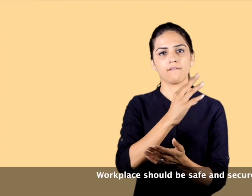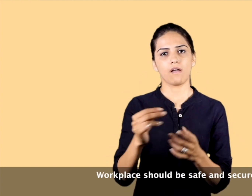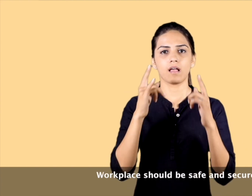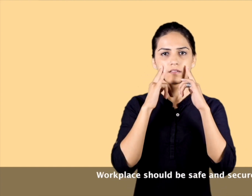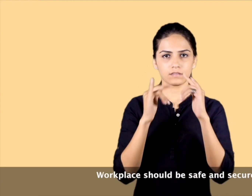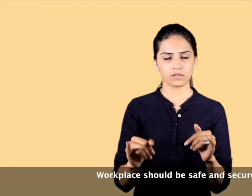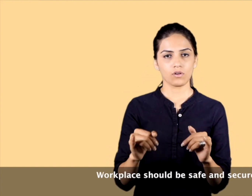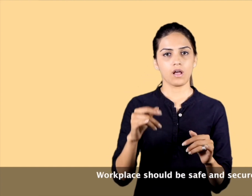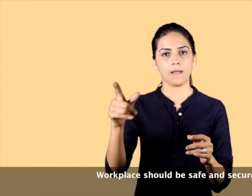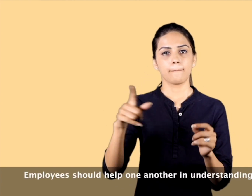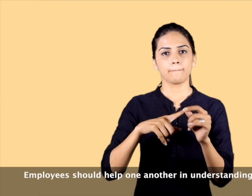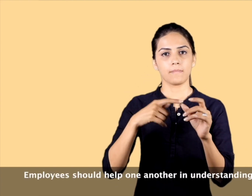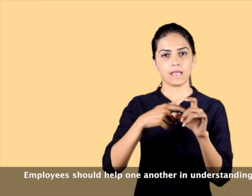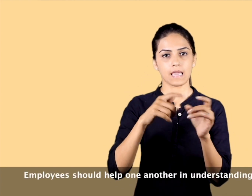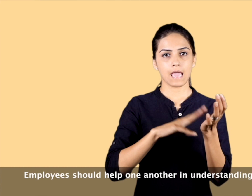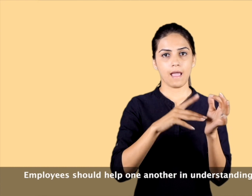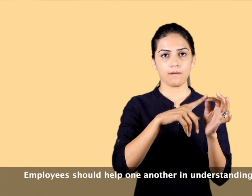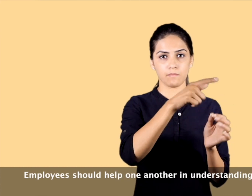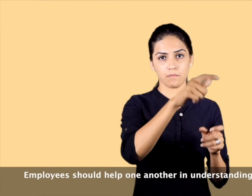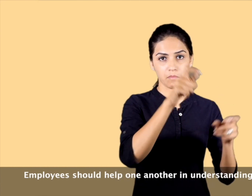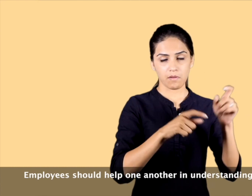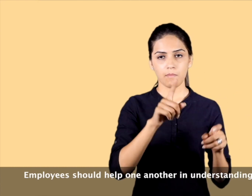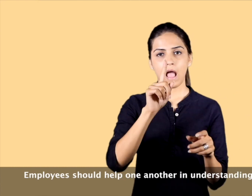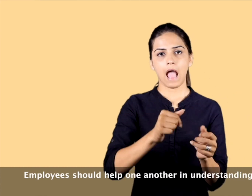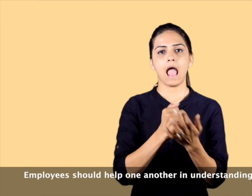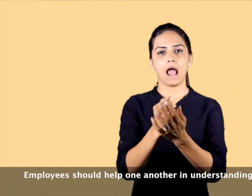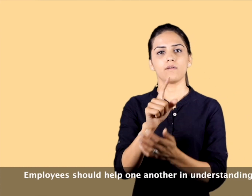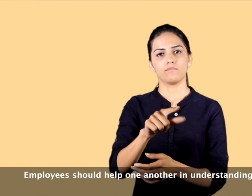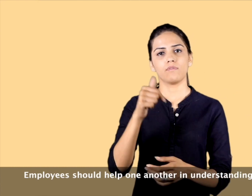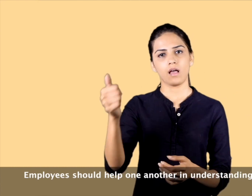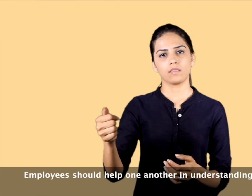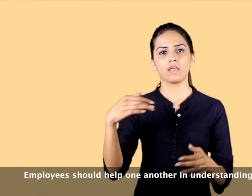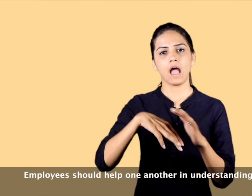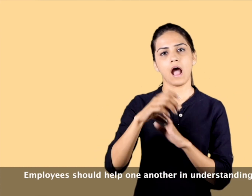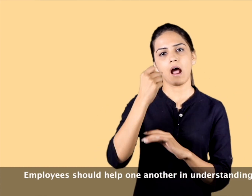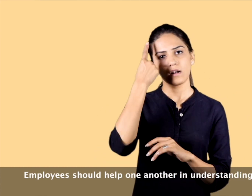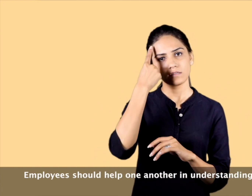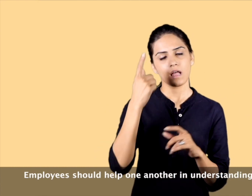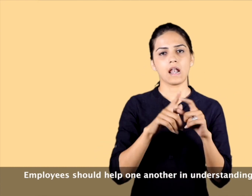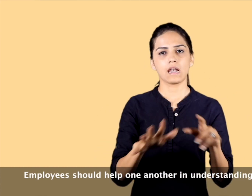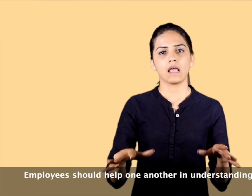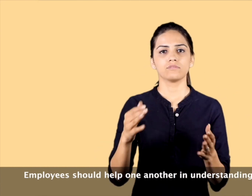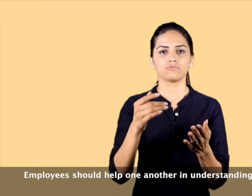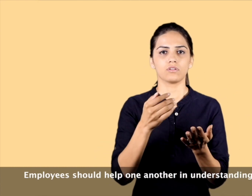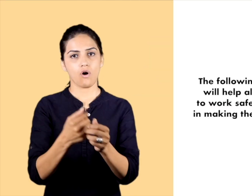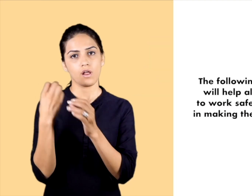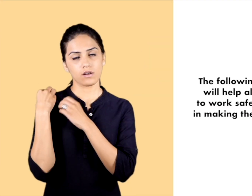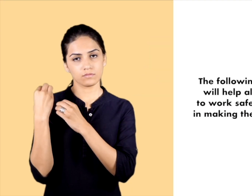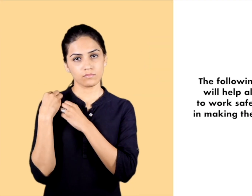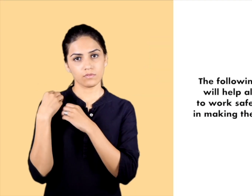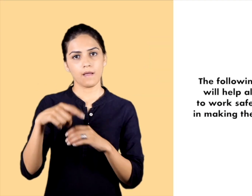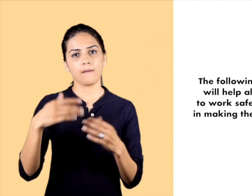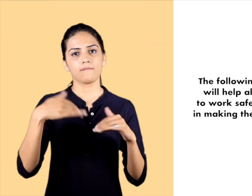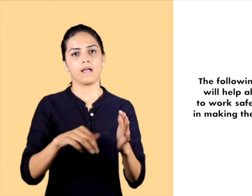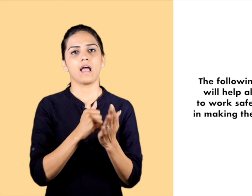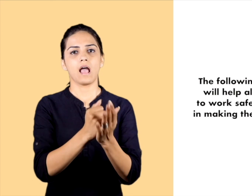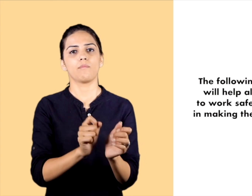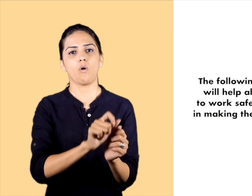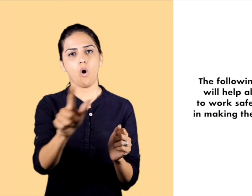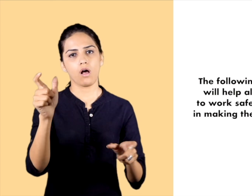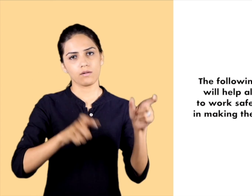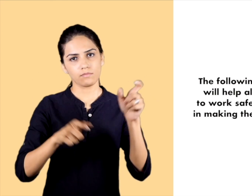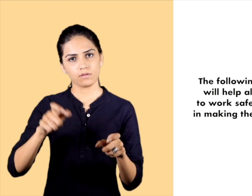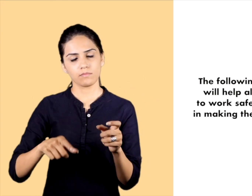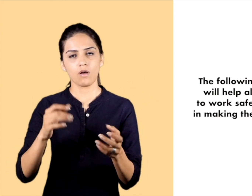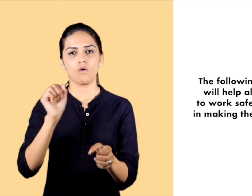secure. Employees should help one another in understanding possible hazards. The following responsibilities